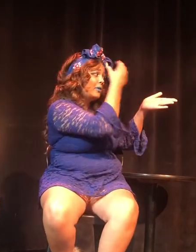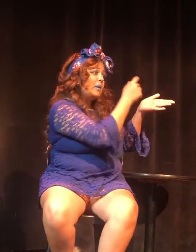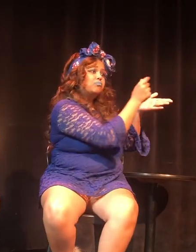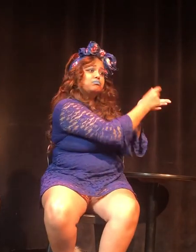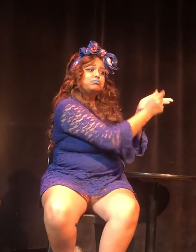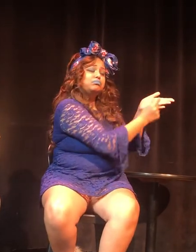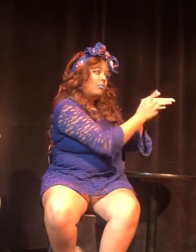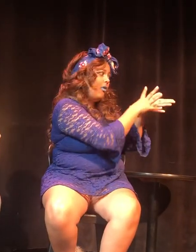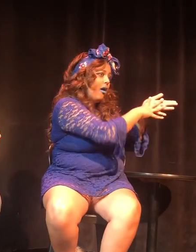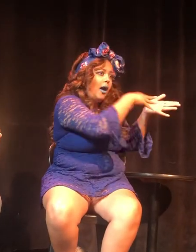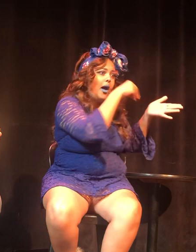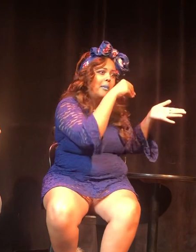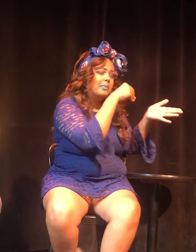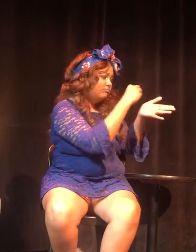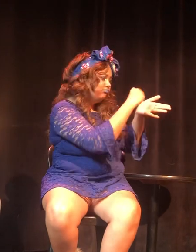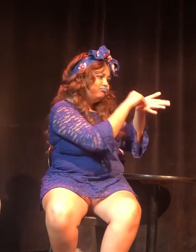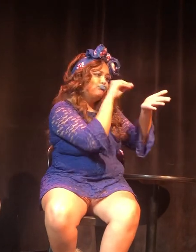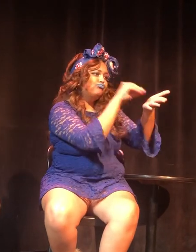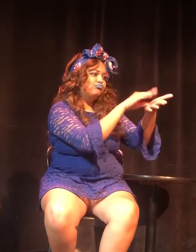gay animals.